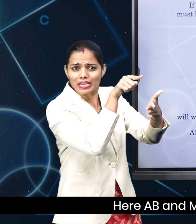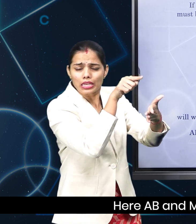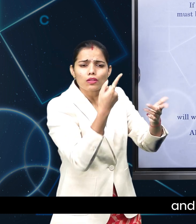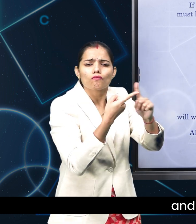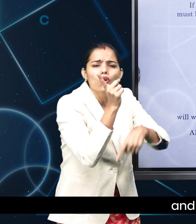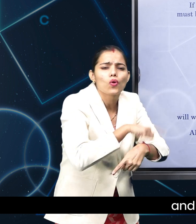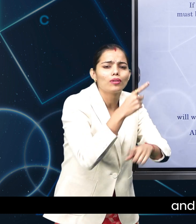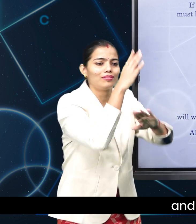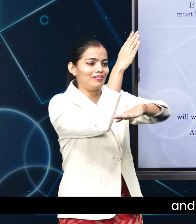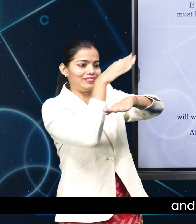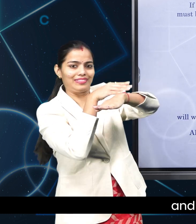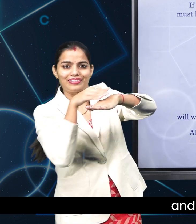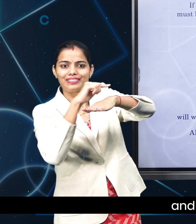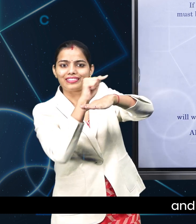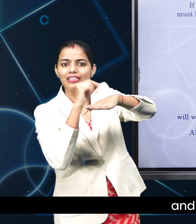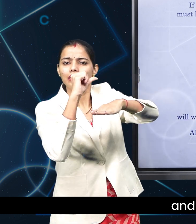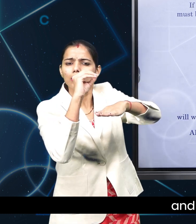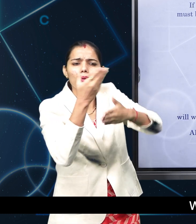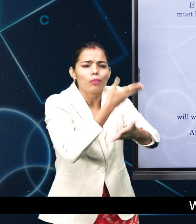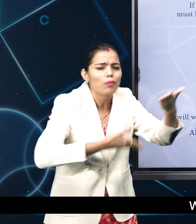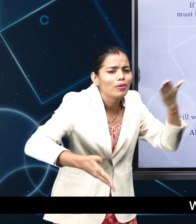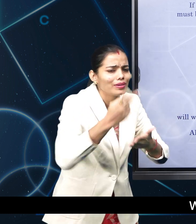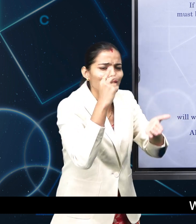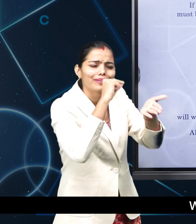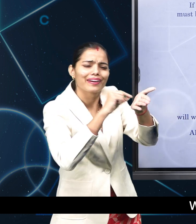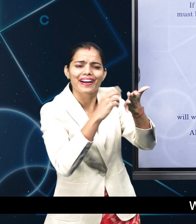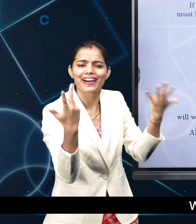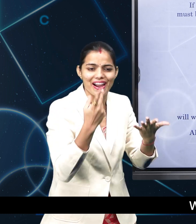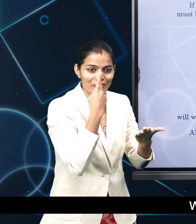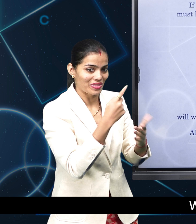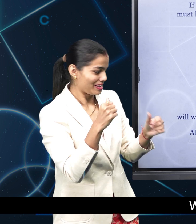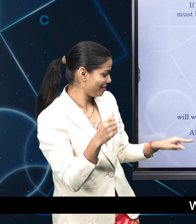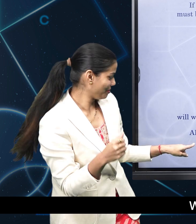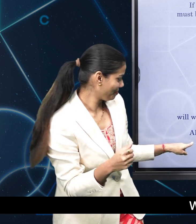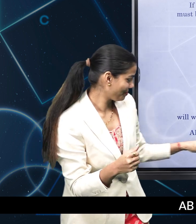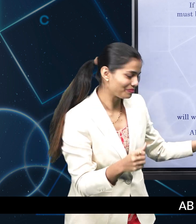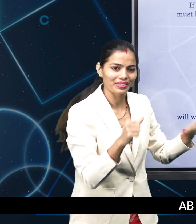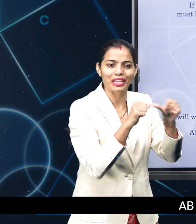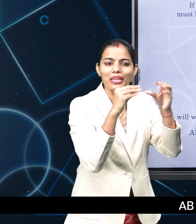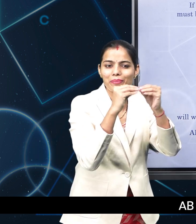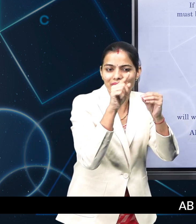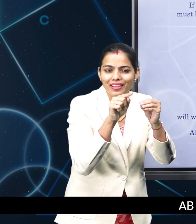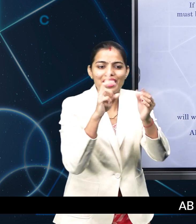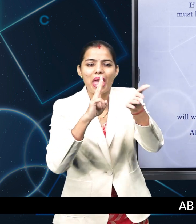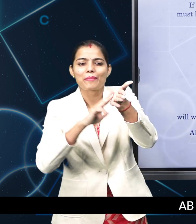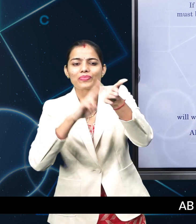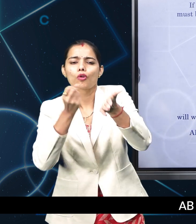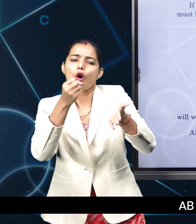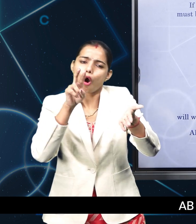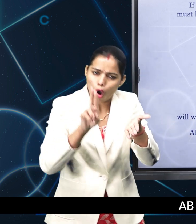and form a right angle. We will write it as AB perpendicular to MN